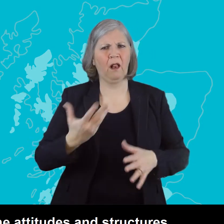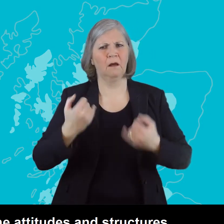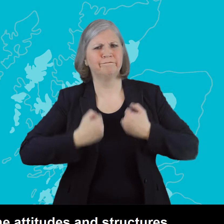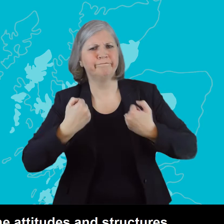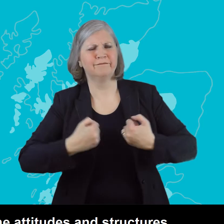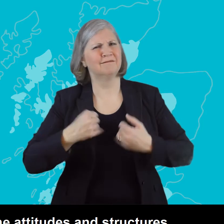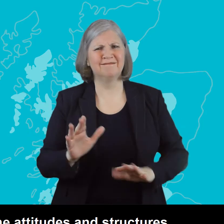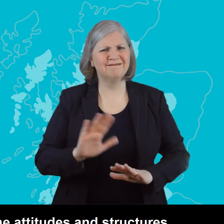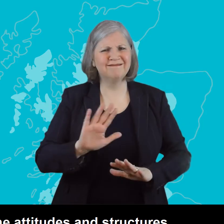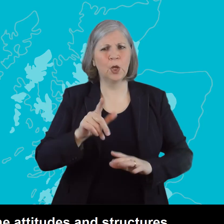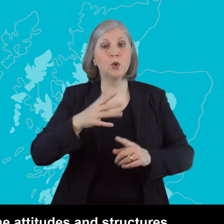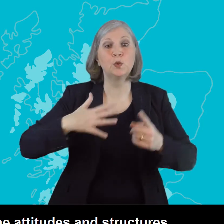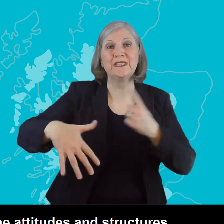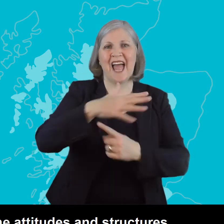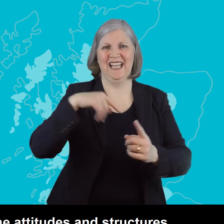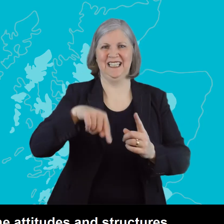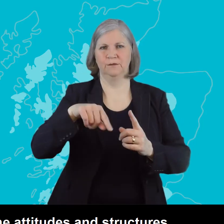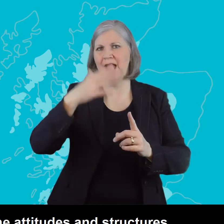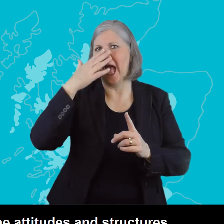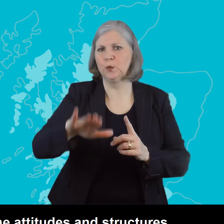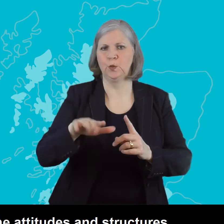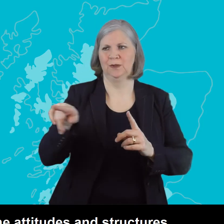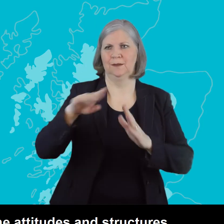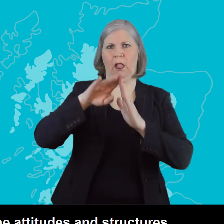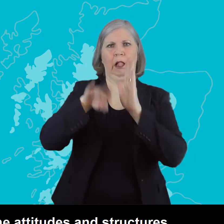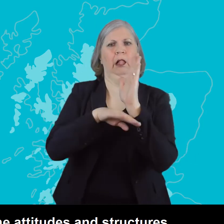attitudes and structures of society.